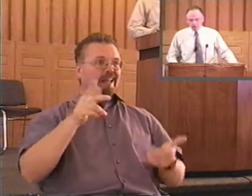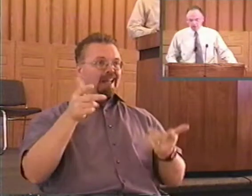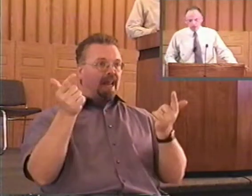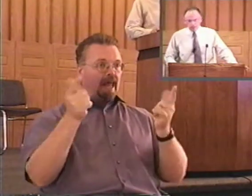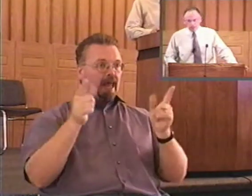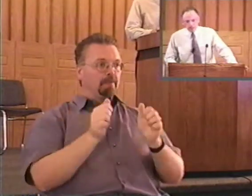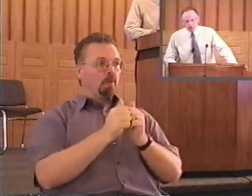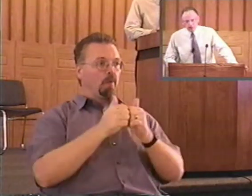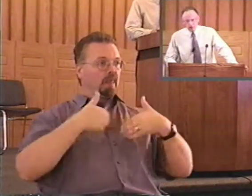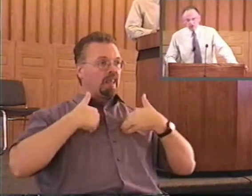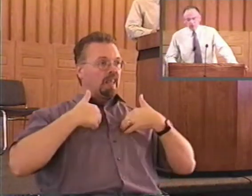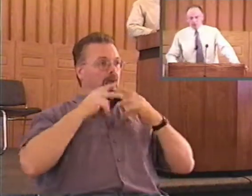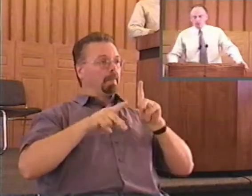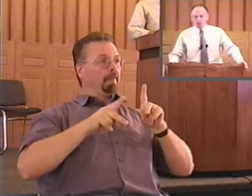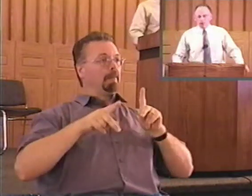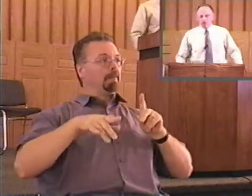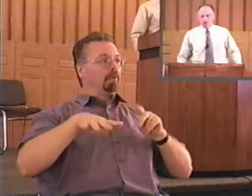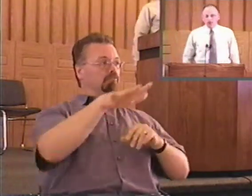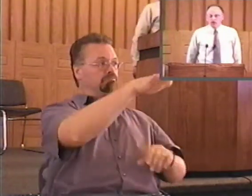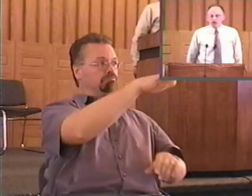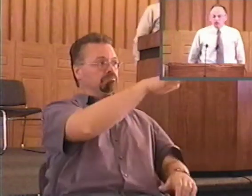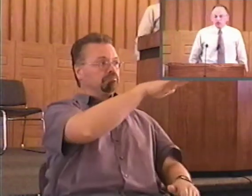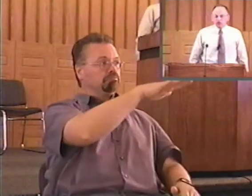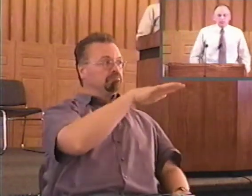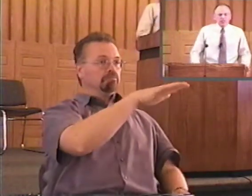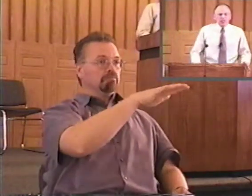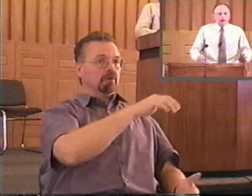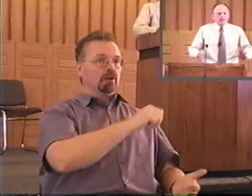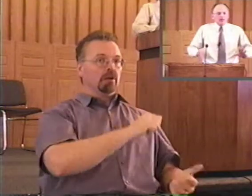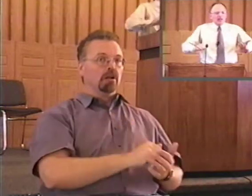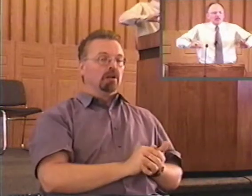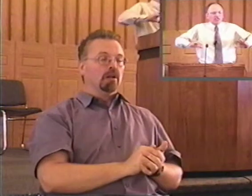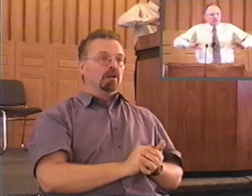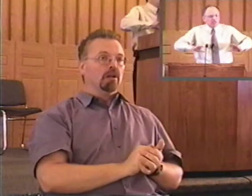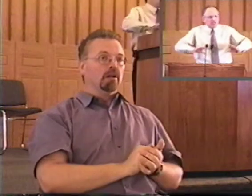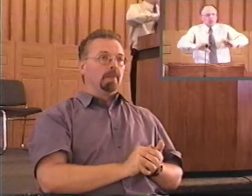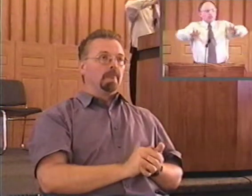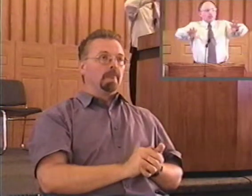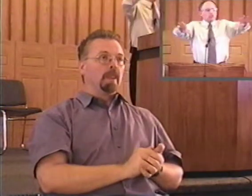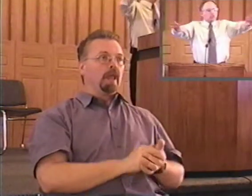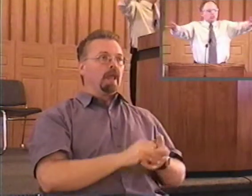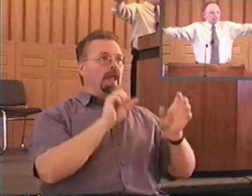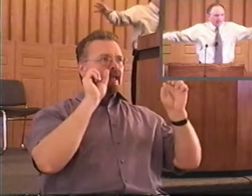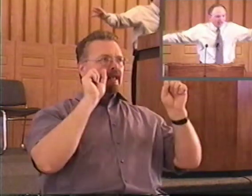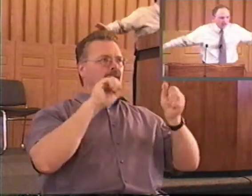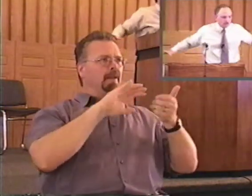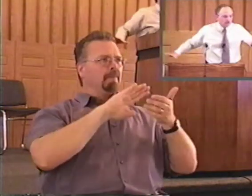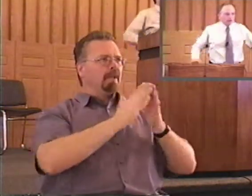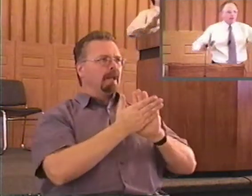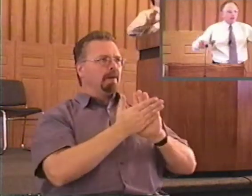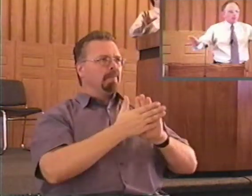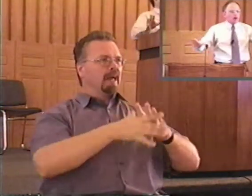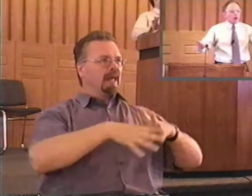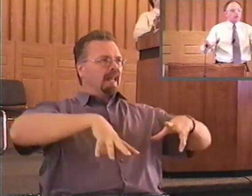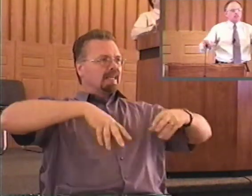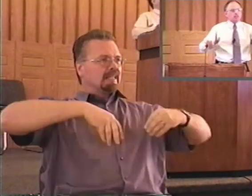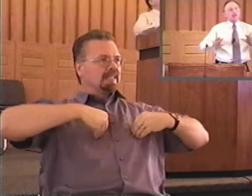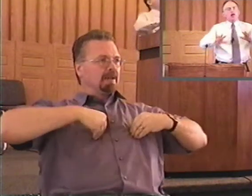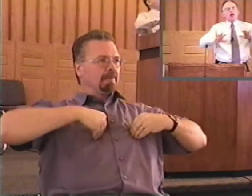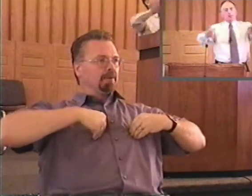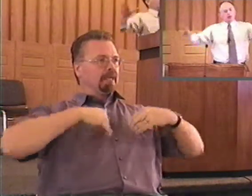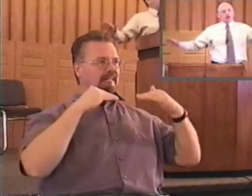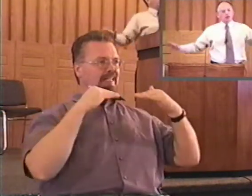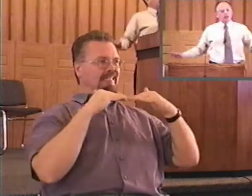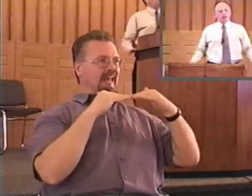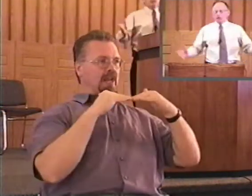for young people. Young people. There can become an accepted standard of